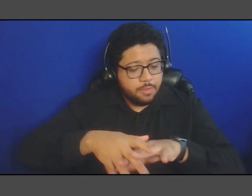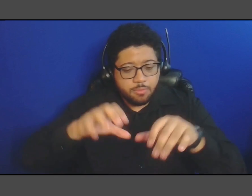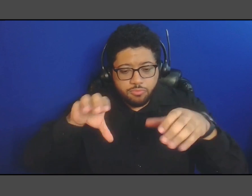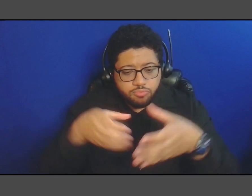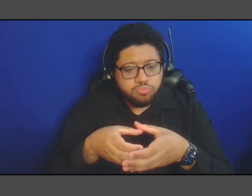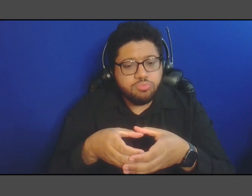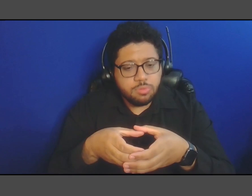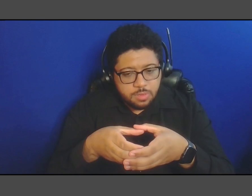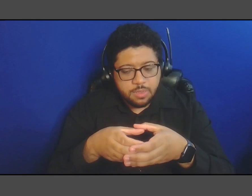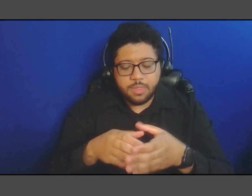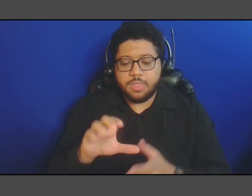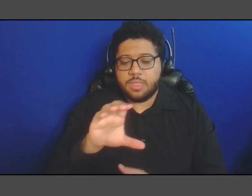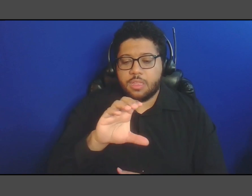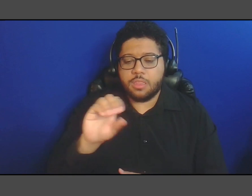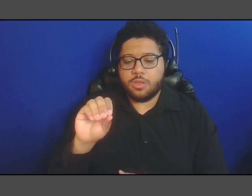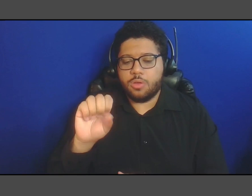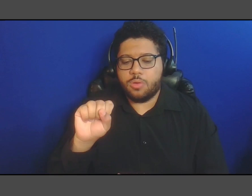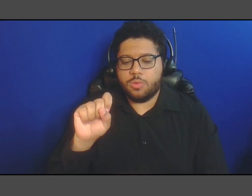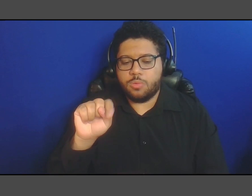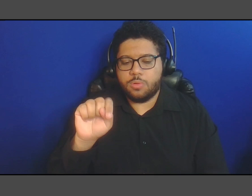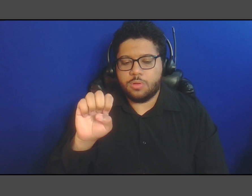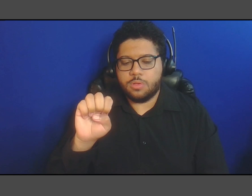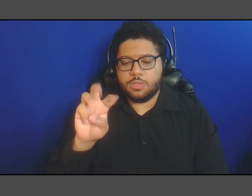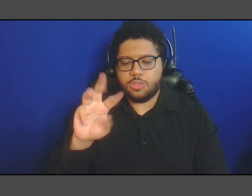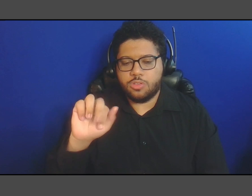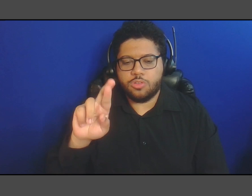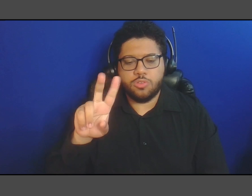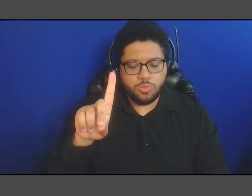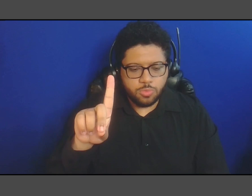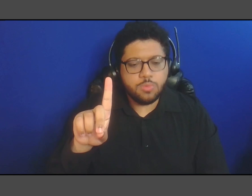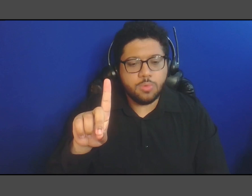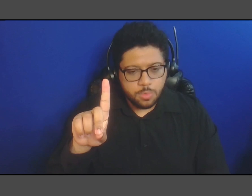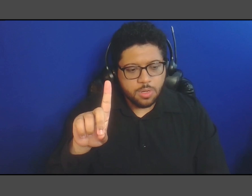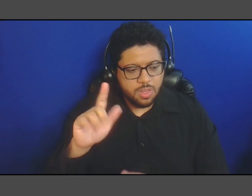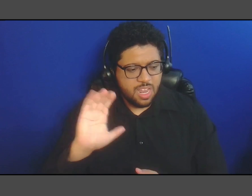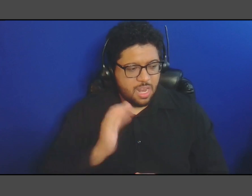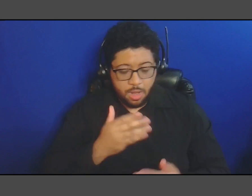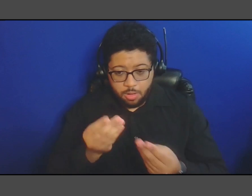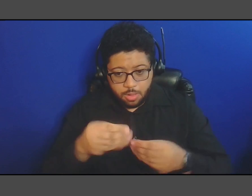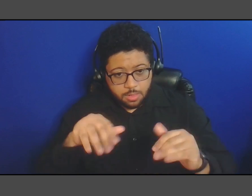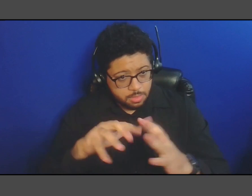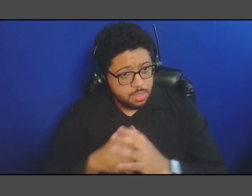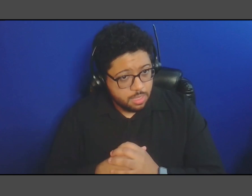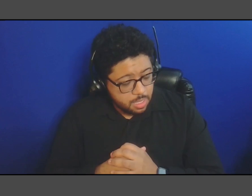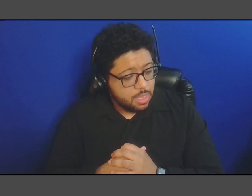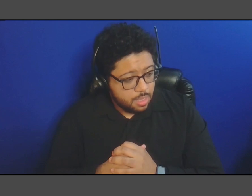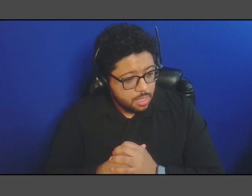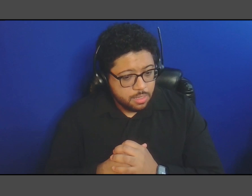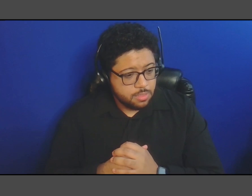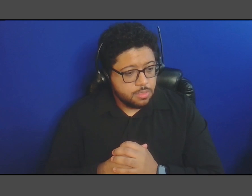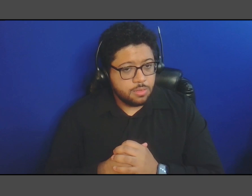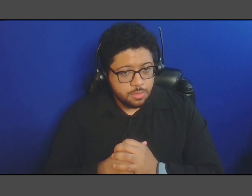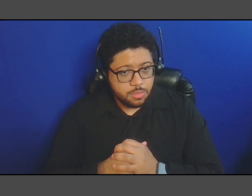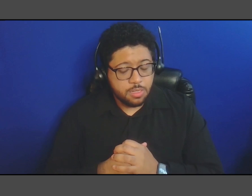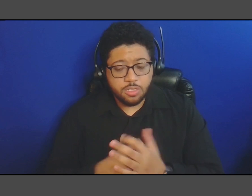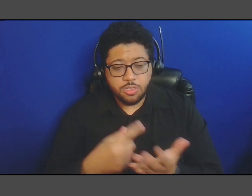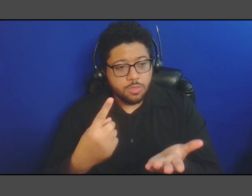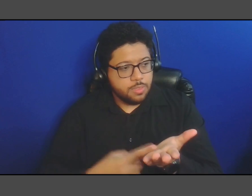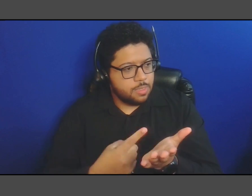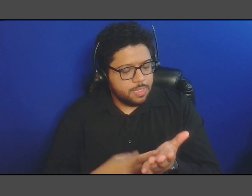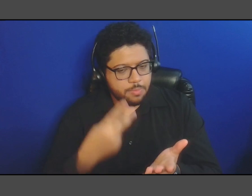co-stewarding some of our public lands. Oftentimes you might see some indigenous language signs, or you might